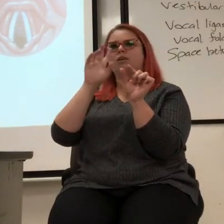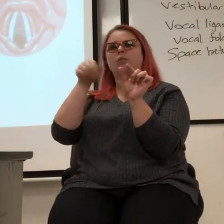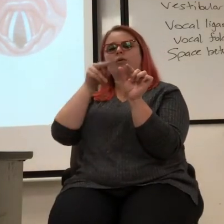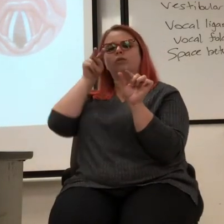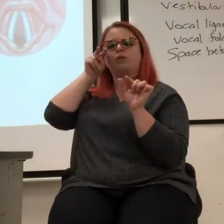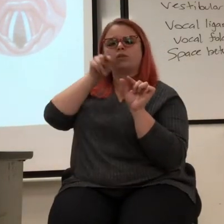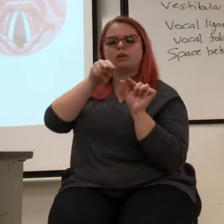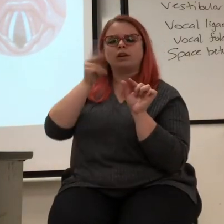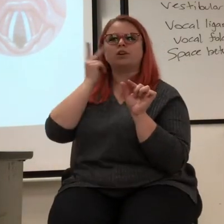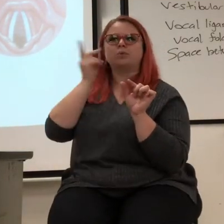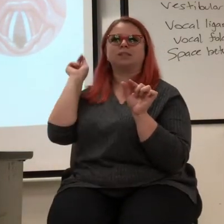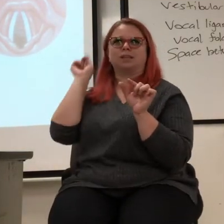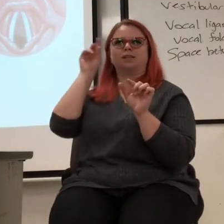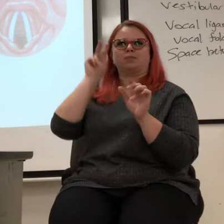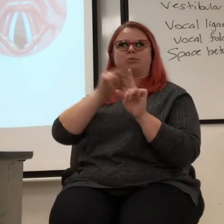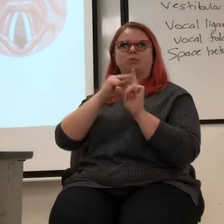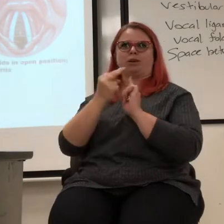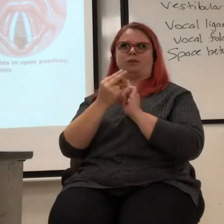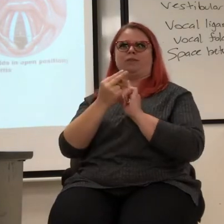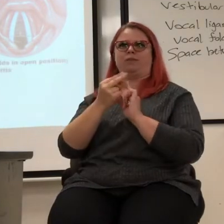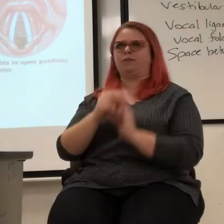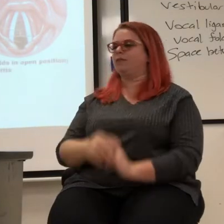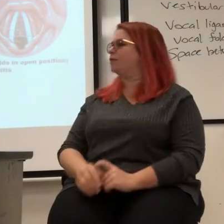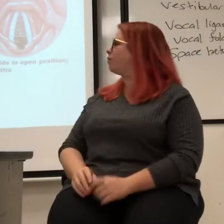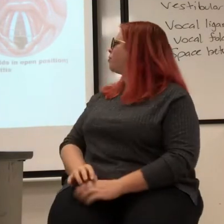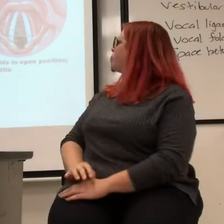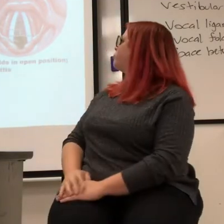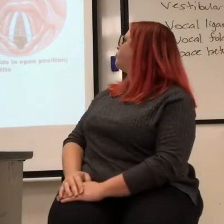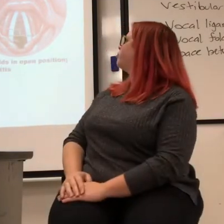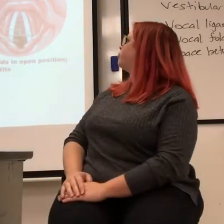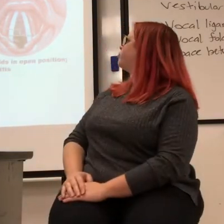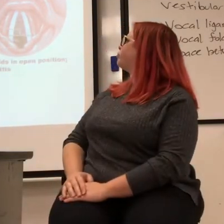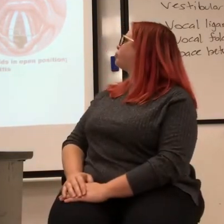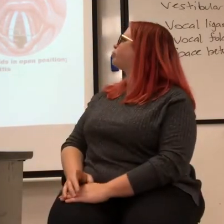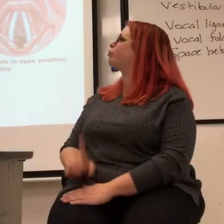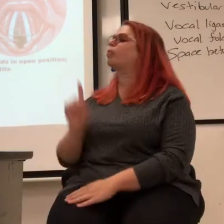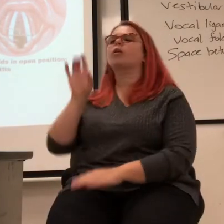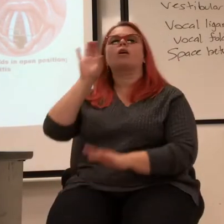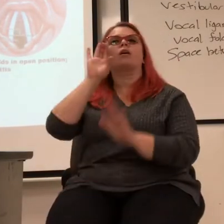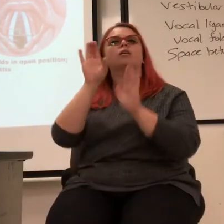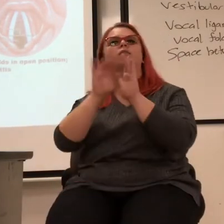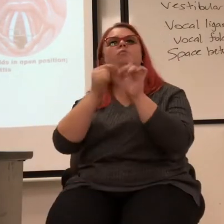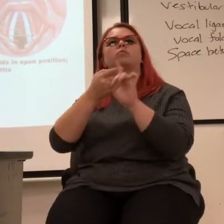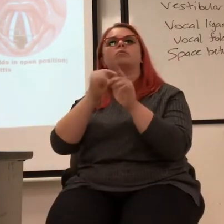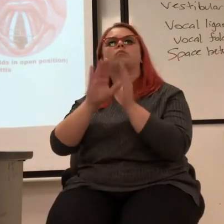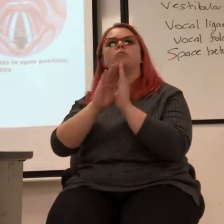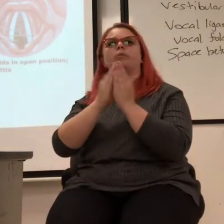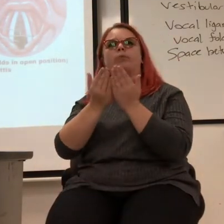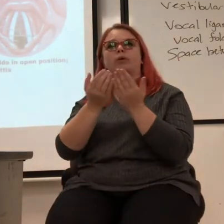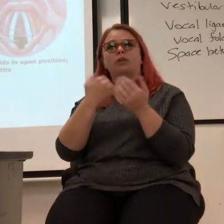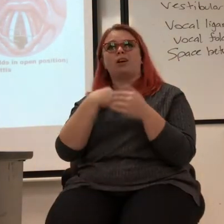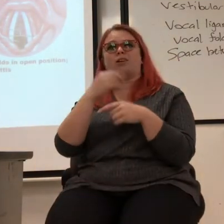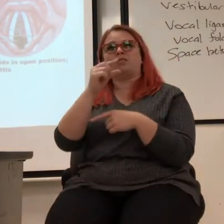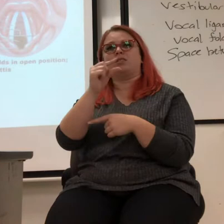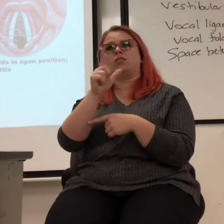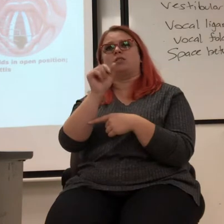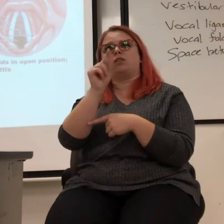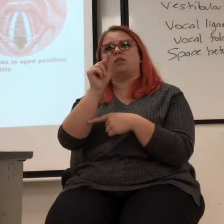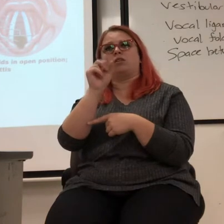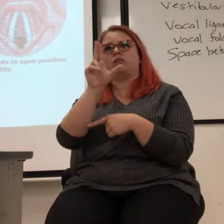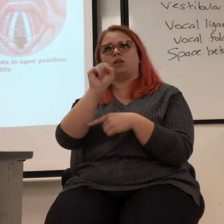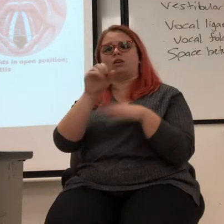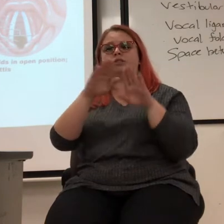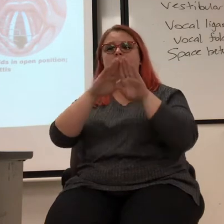of the glottis slash vocal cords. So here's the figure of the book with vocal, with glottis open and closed,